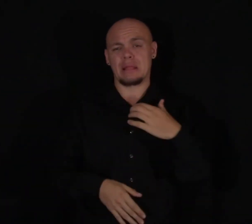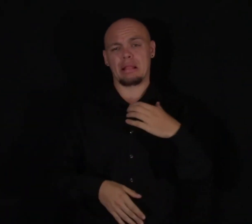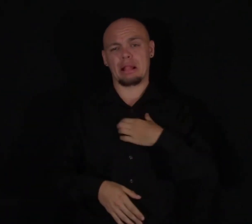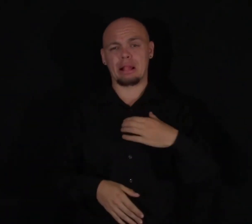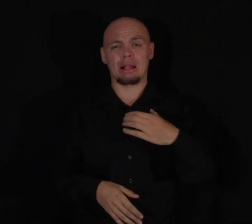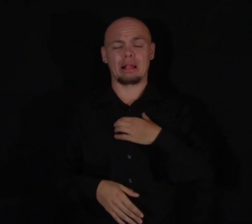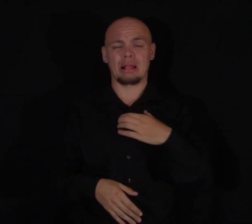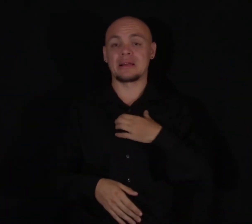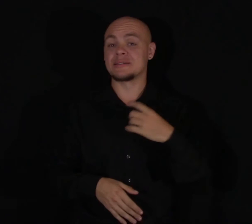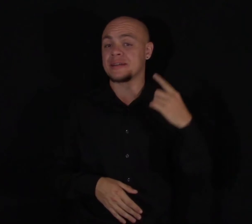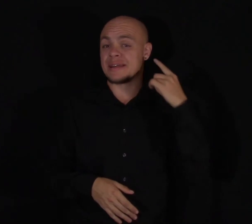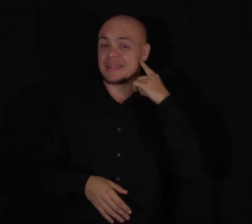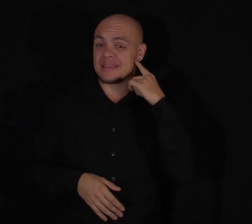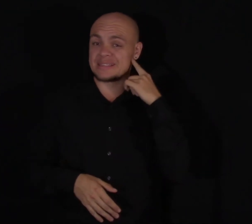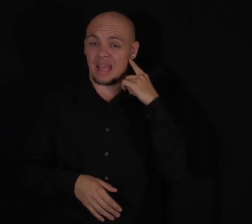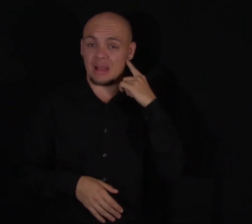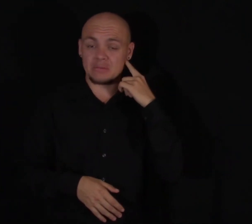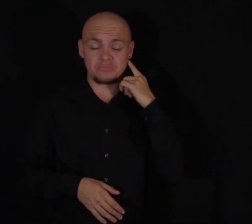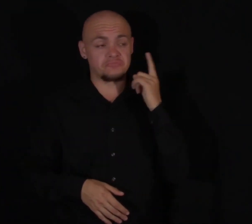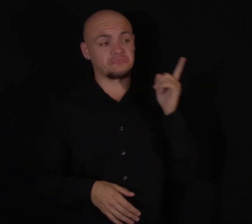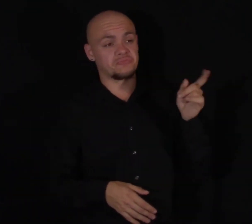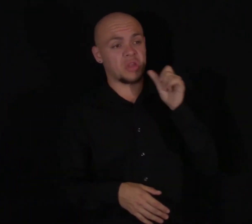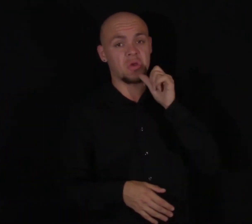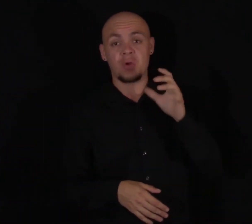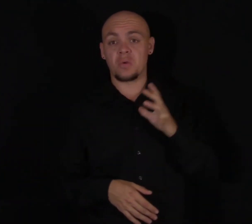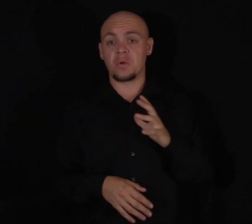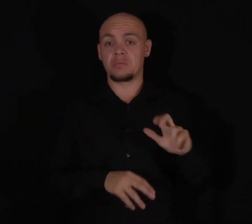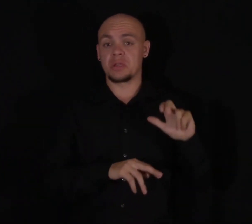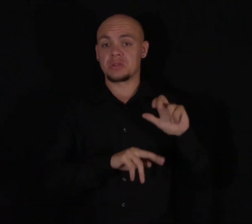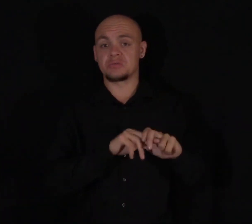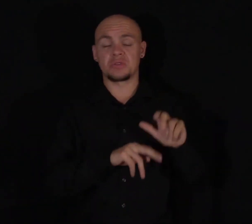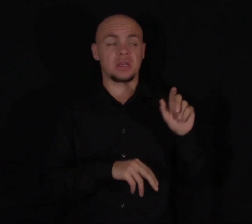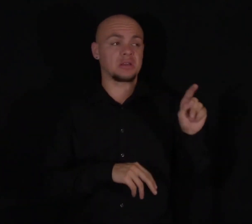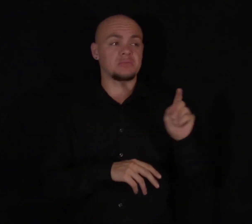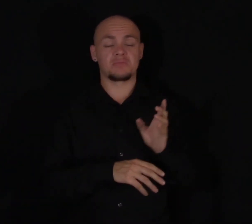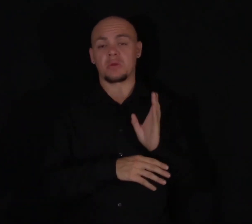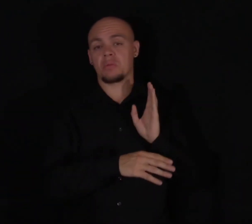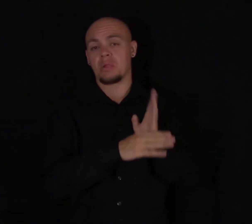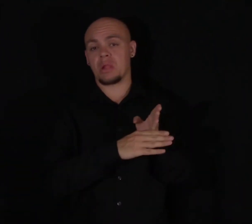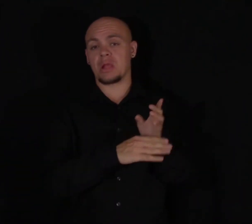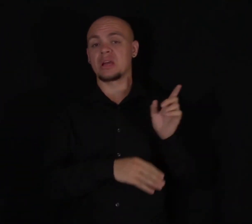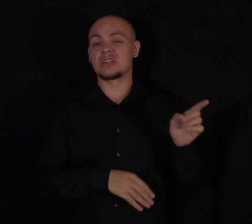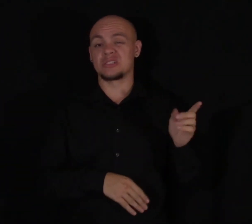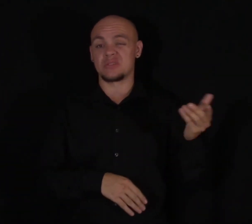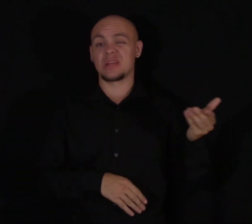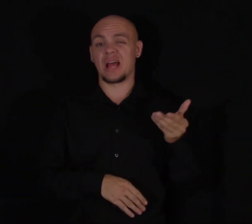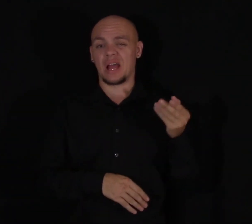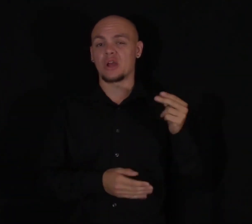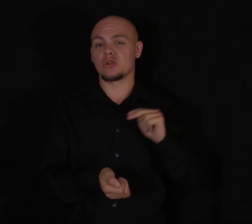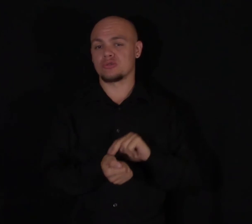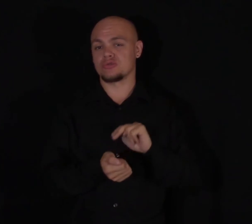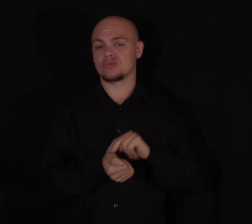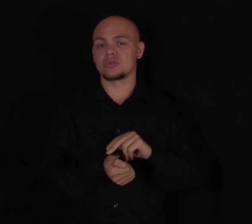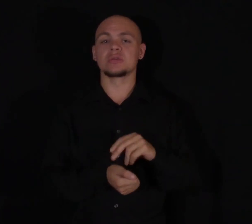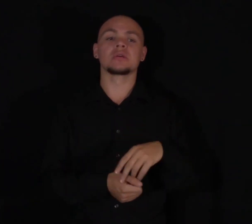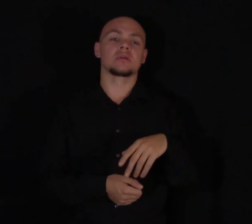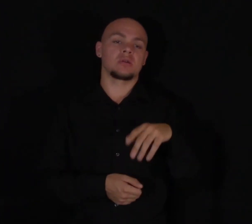sound disturbed an old woman who was sleeping in a chair beside me. She was a hired nurse, the wife of one of the turnkeys, and